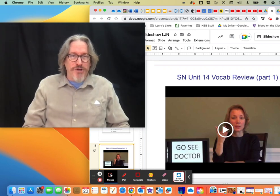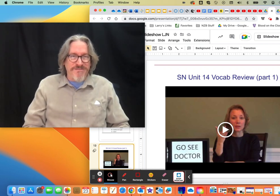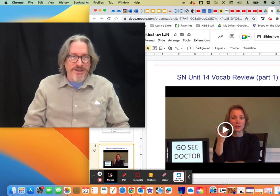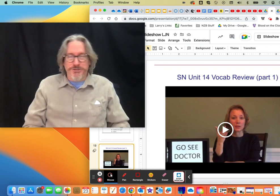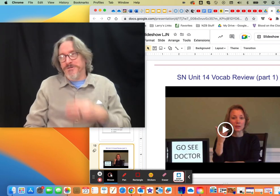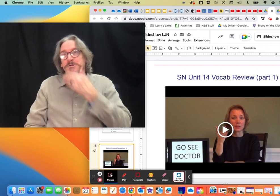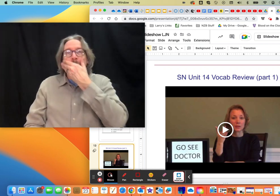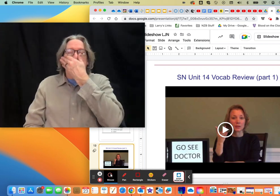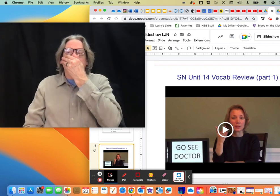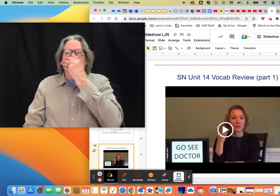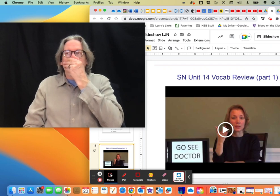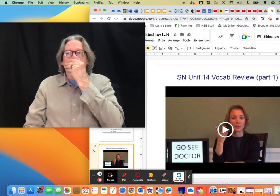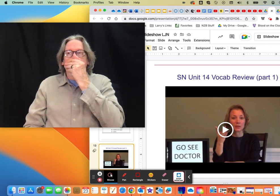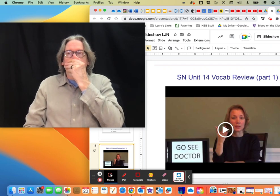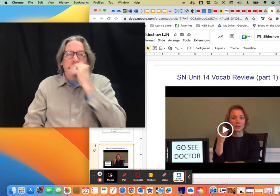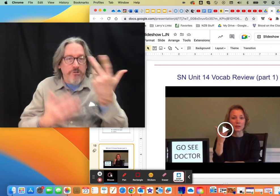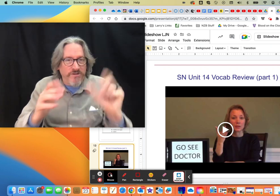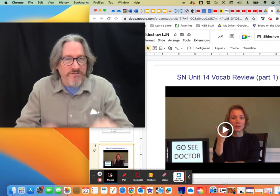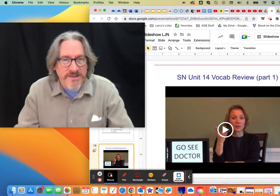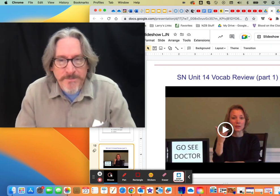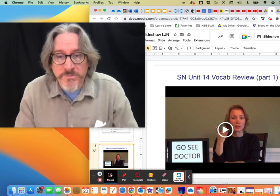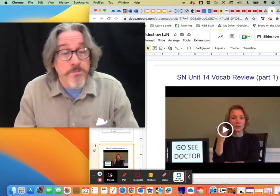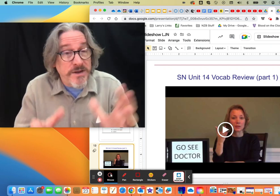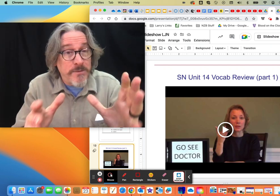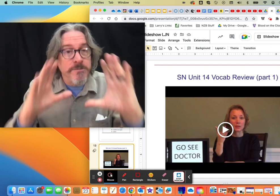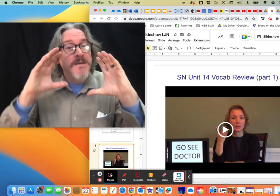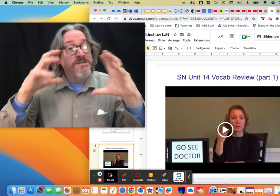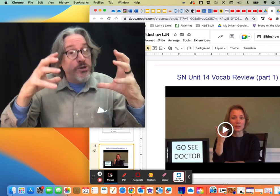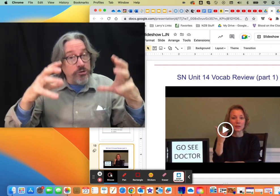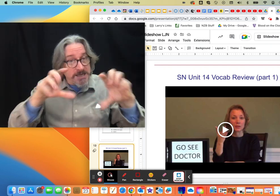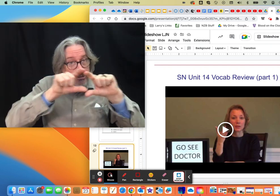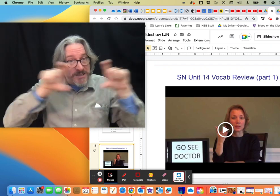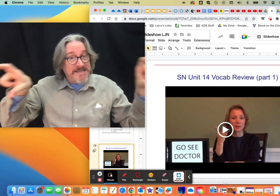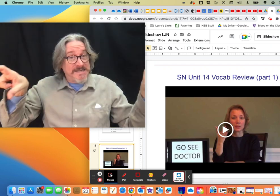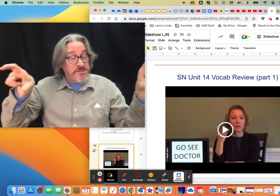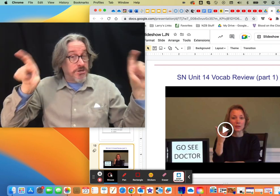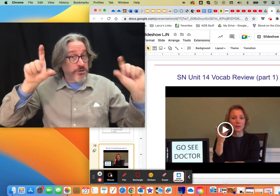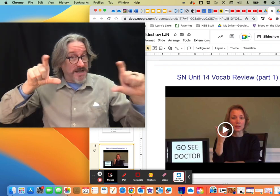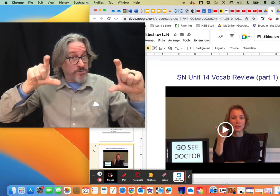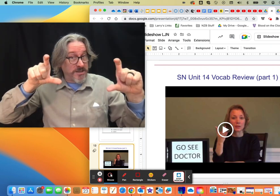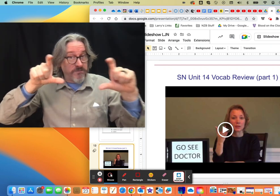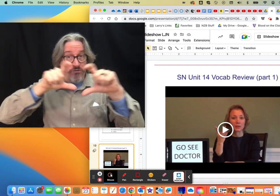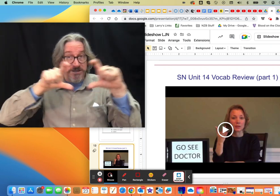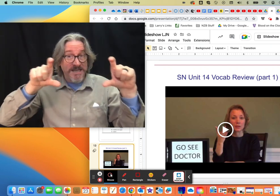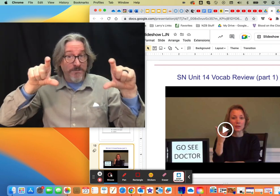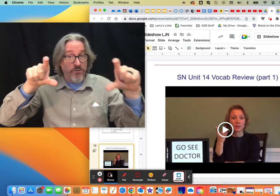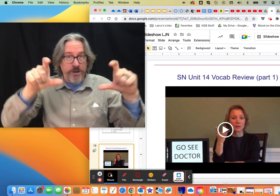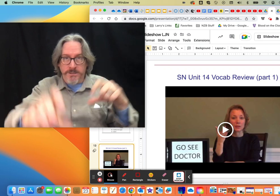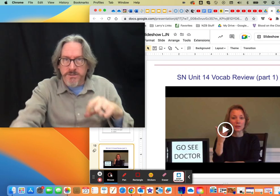lives of privation. I don't know if I can find that. But anyway, so take a look at that sentence structure. That's what